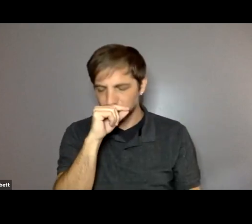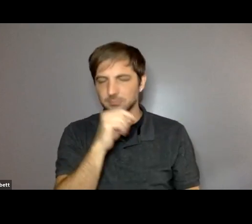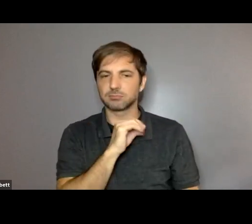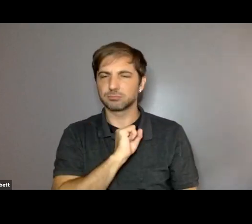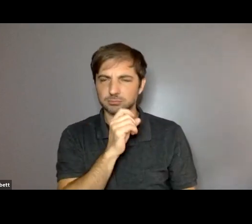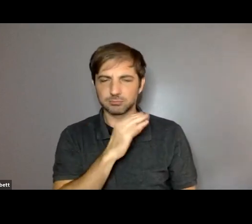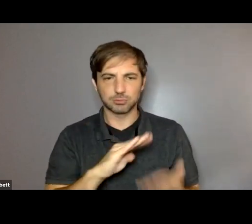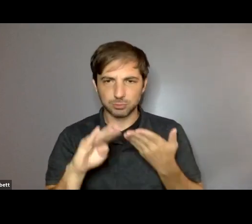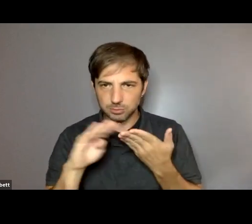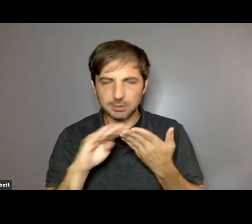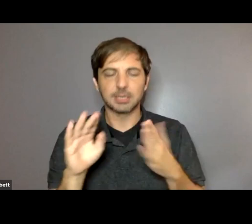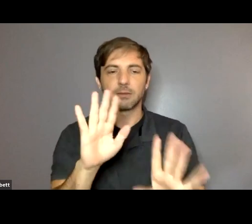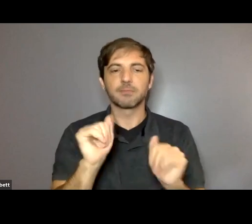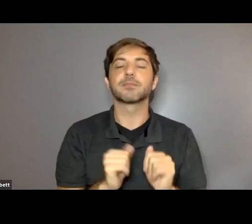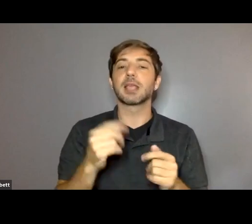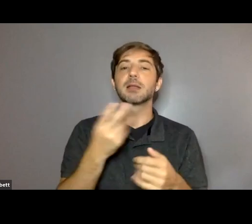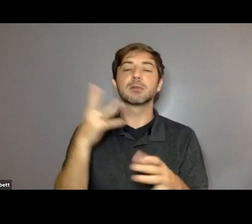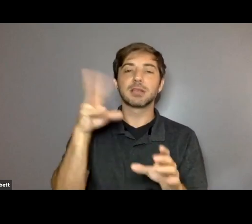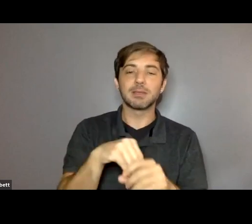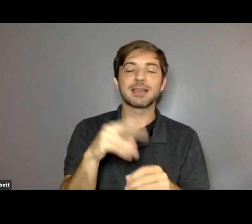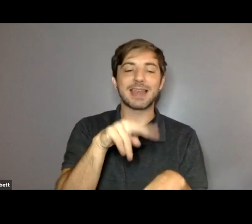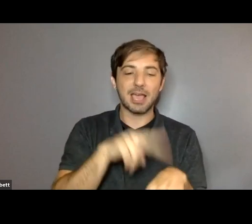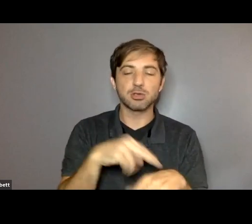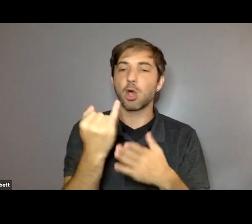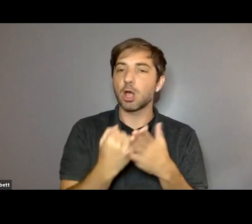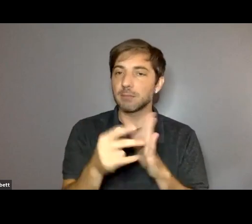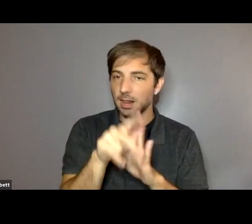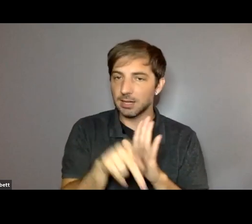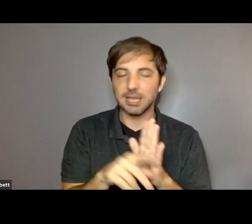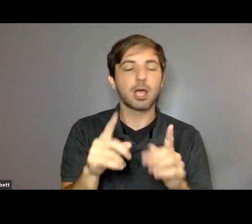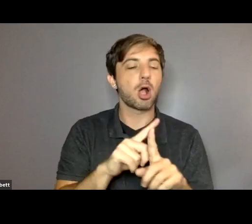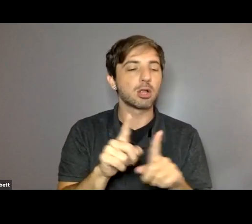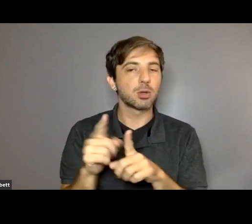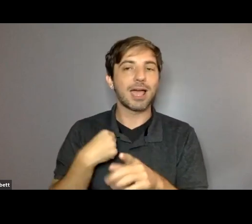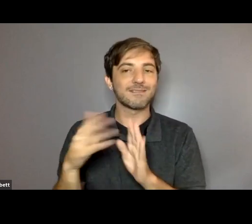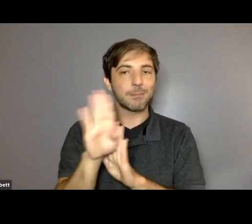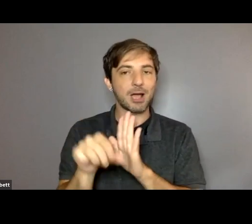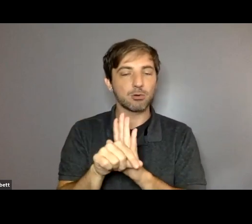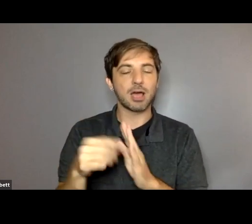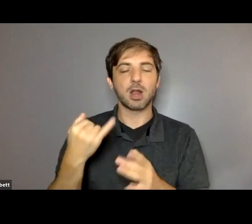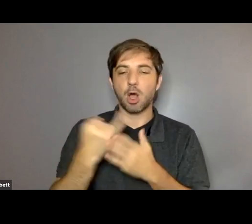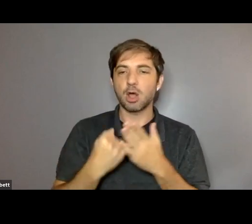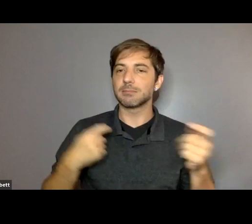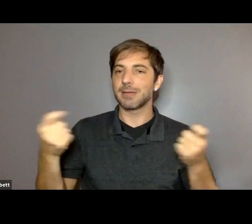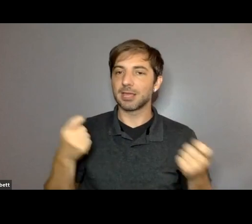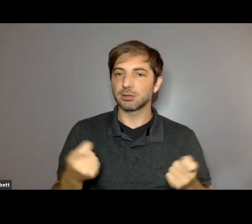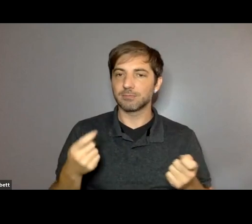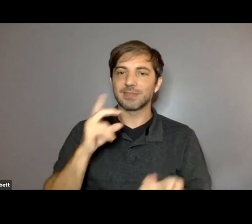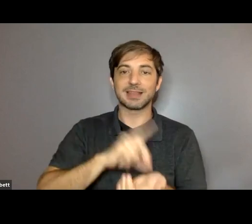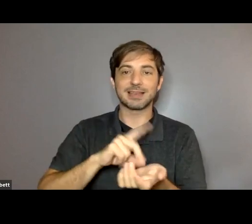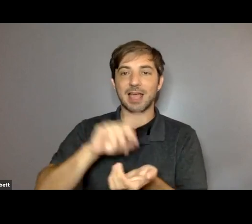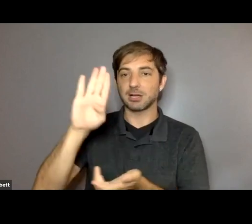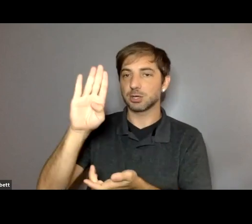and comparative international arts policy, and she has a background in performing arts management. Dr. Bienvenu has a master's